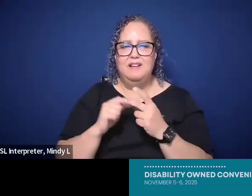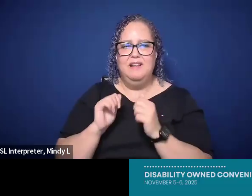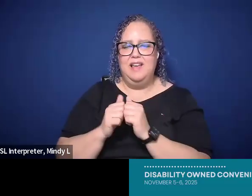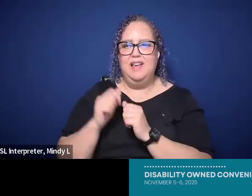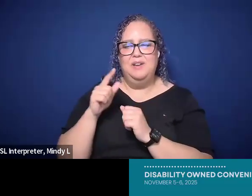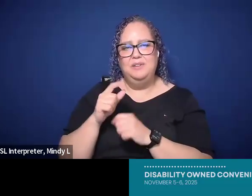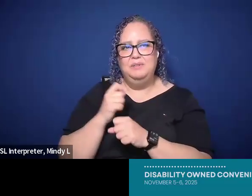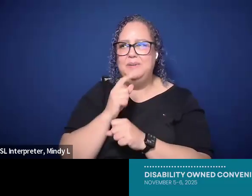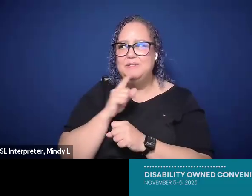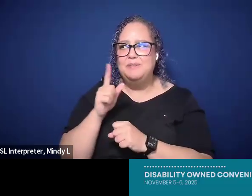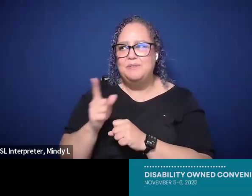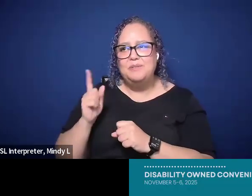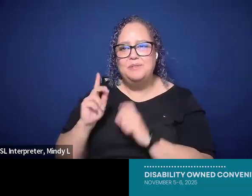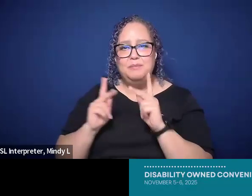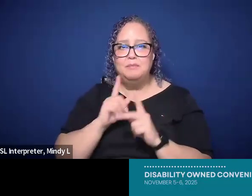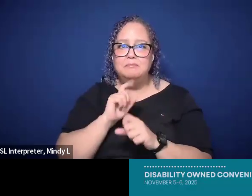legitimate and a good fit?